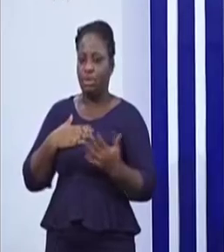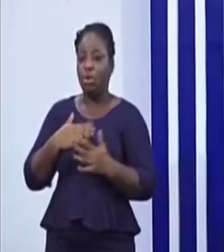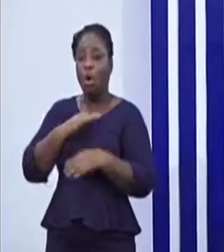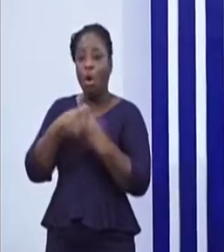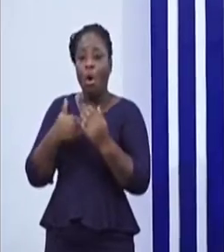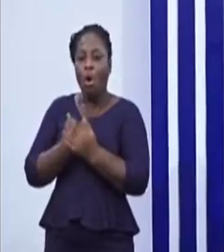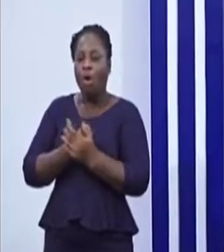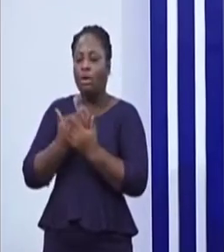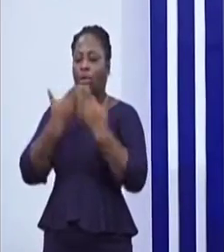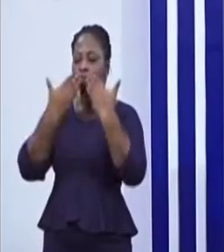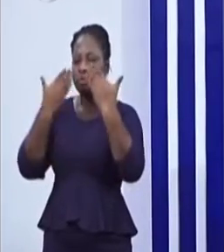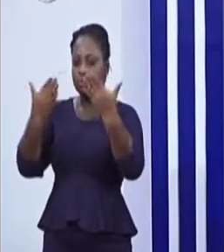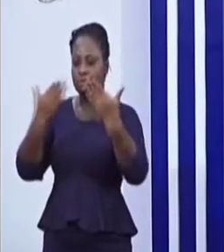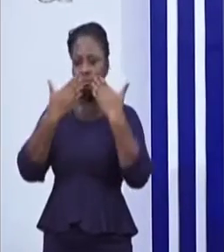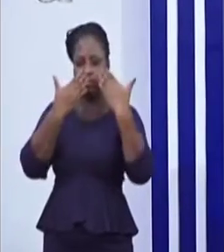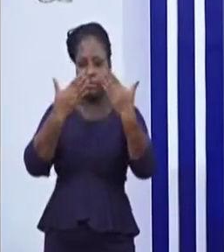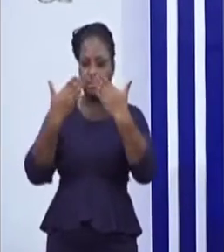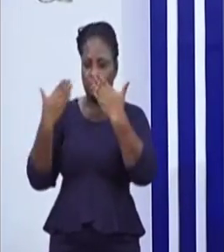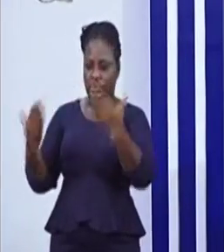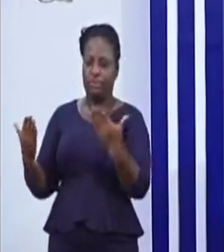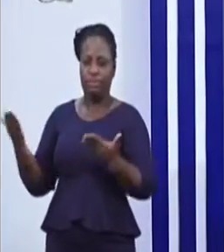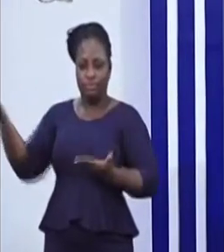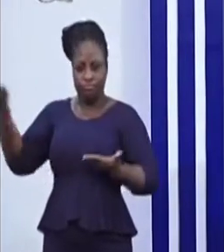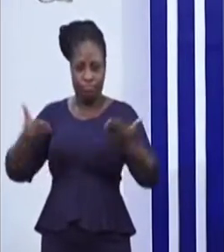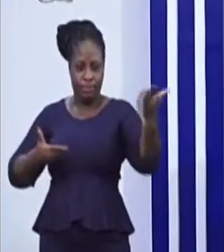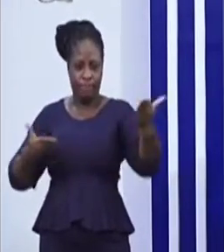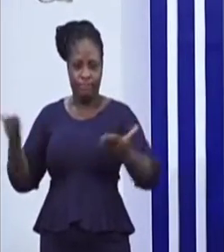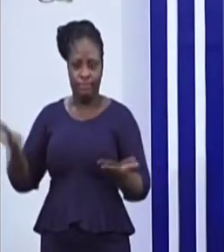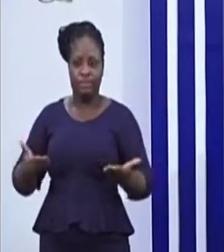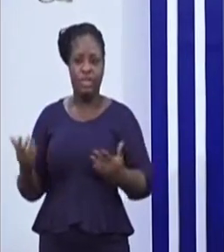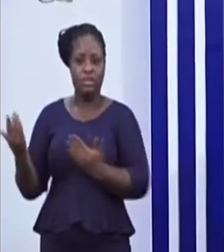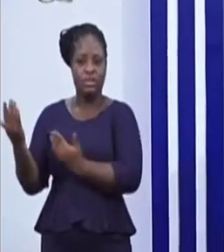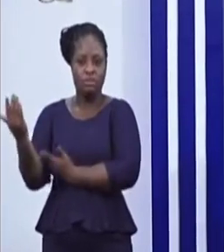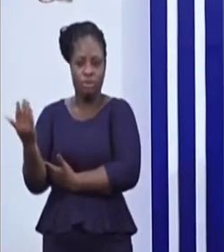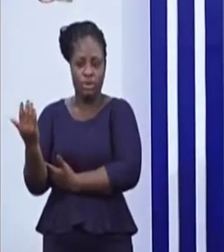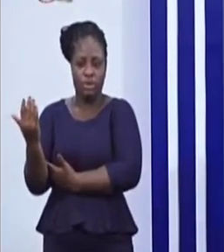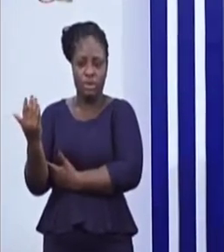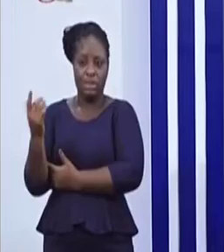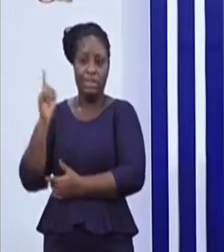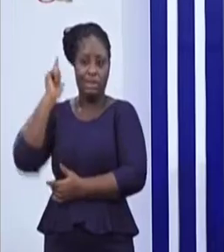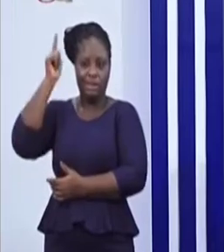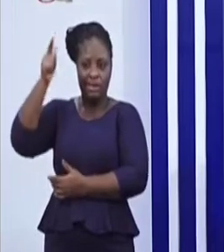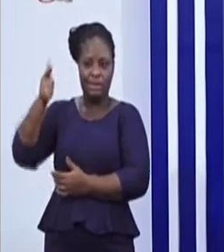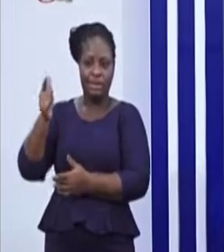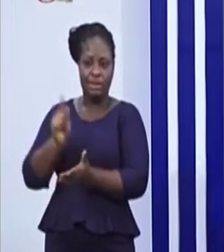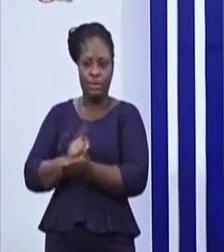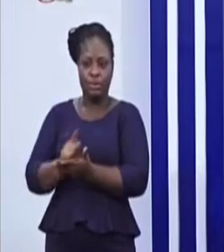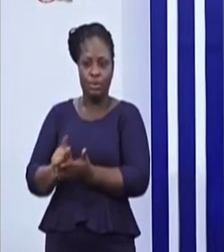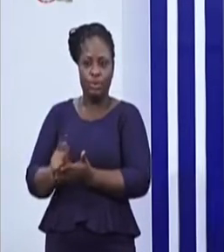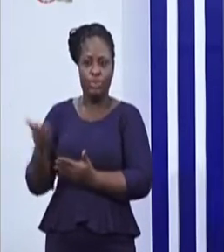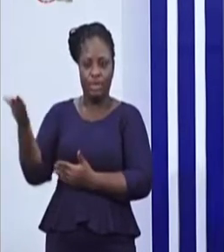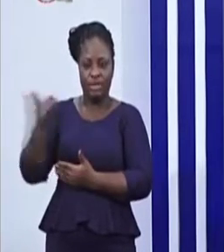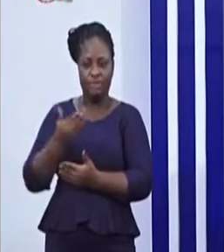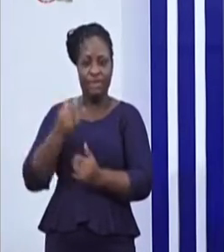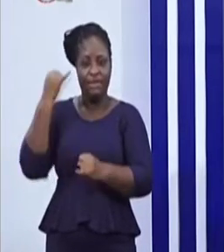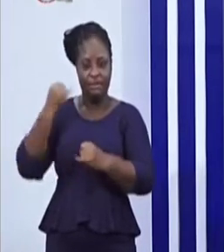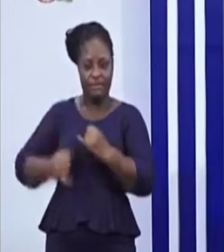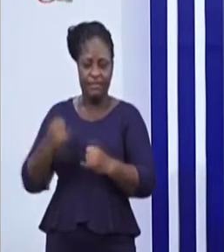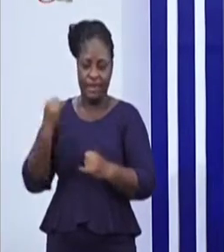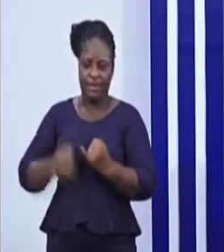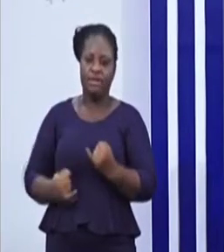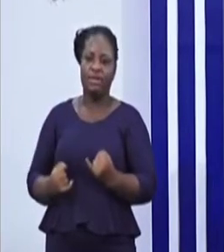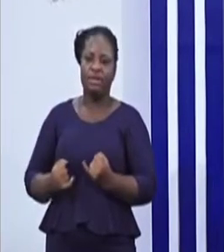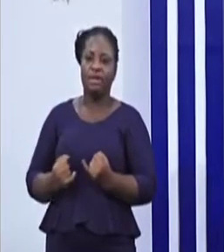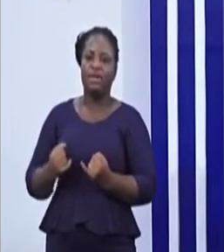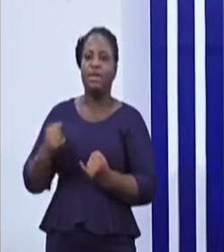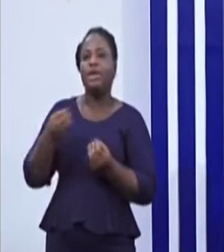thank all the dignitaries and members of the committees who've been with us this morning, and later in the week we'll give you a final update. Stay at